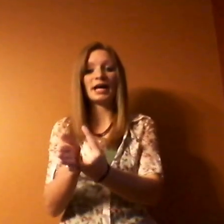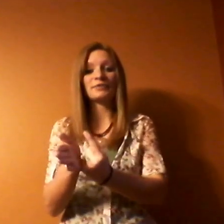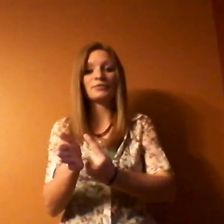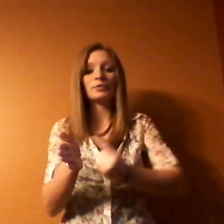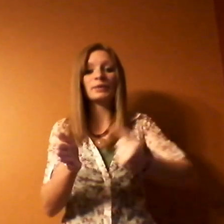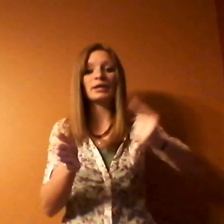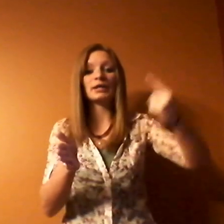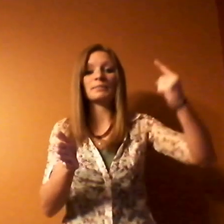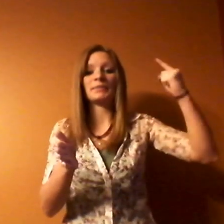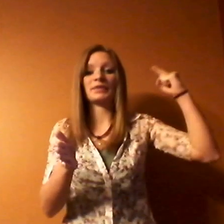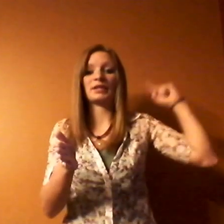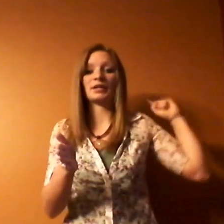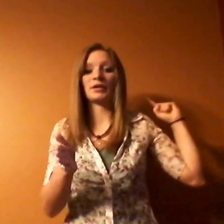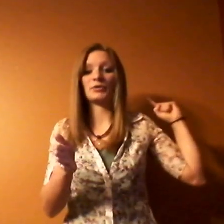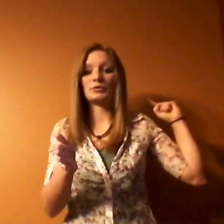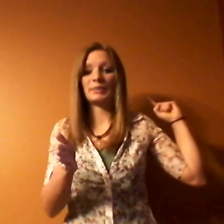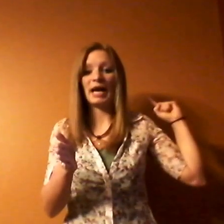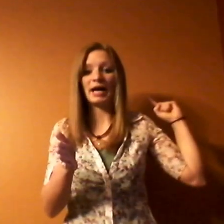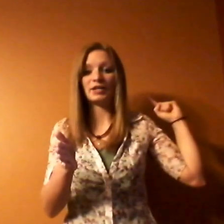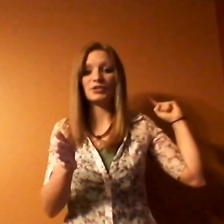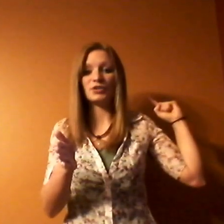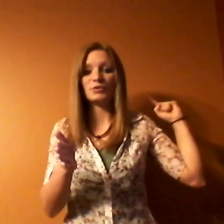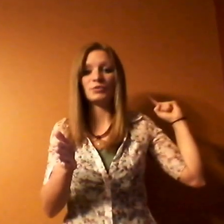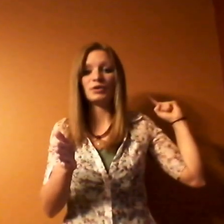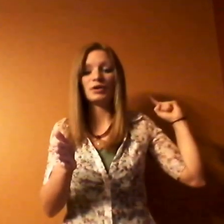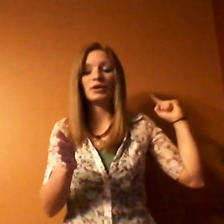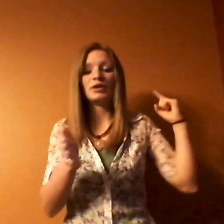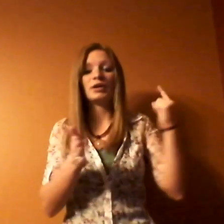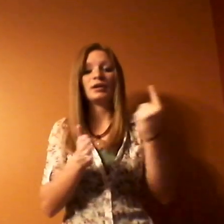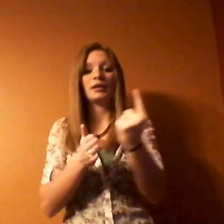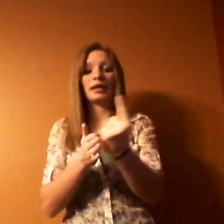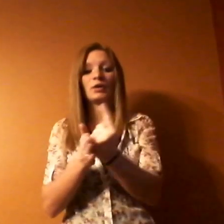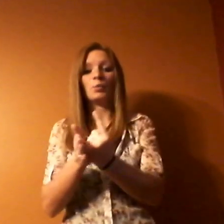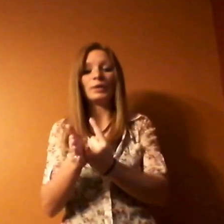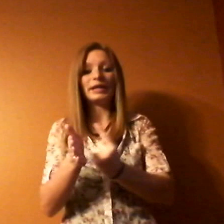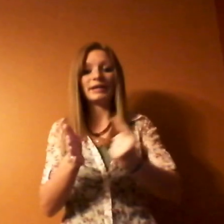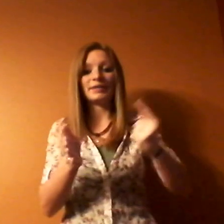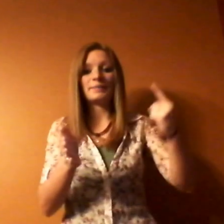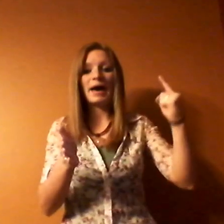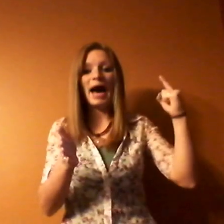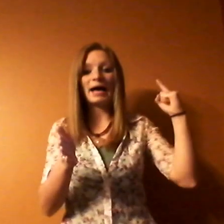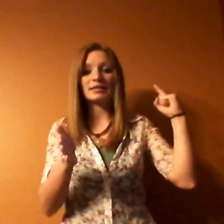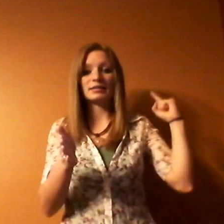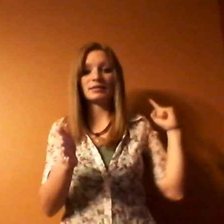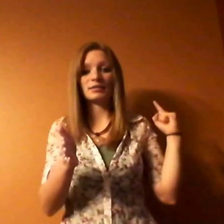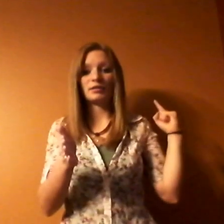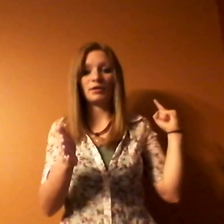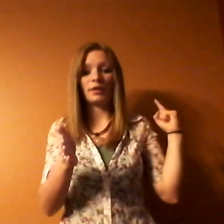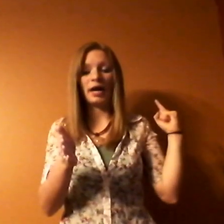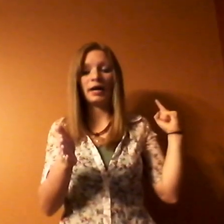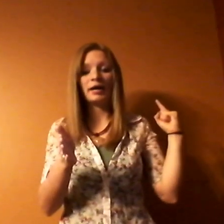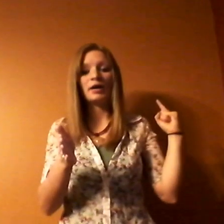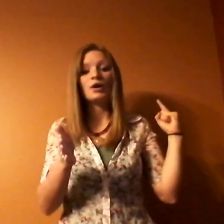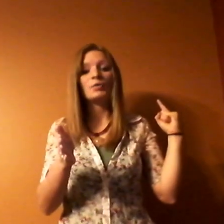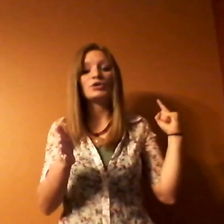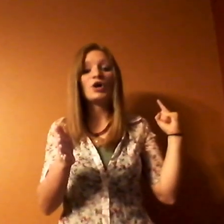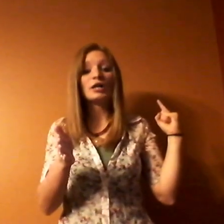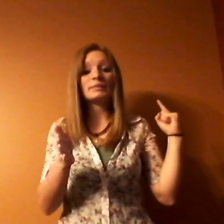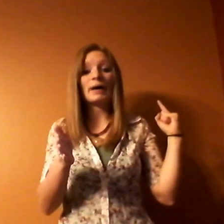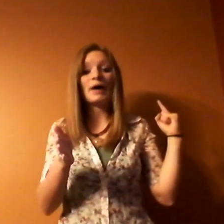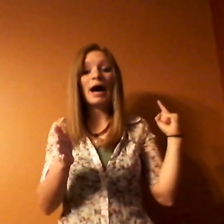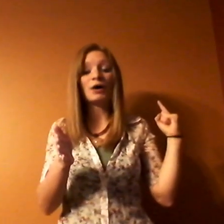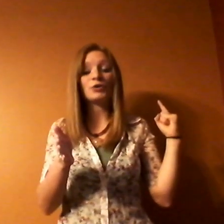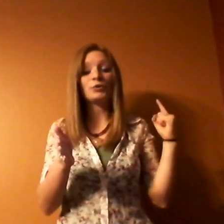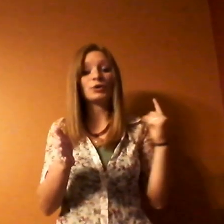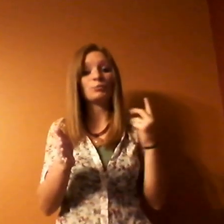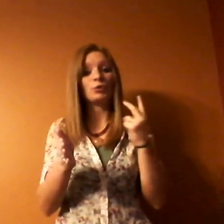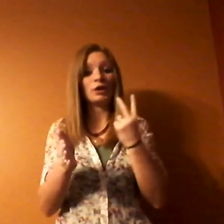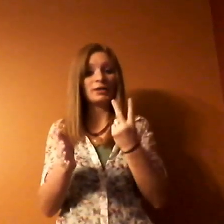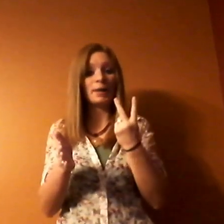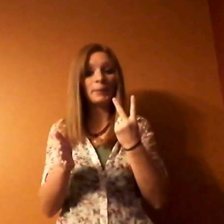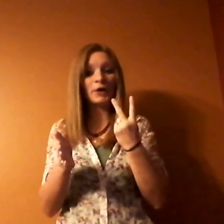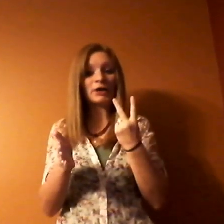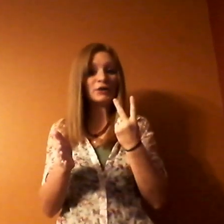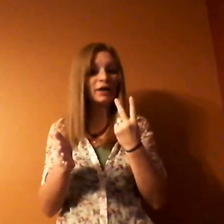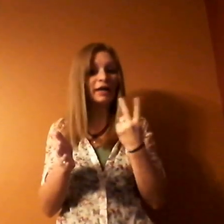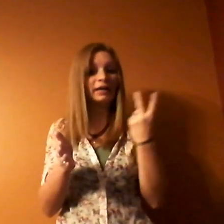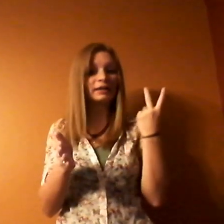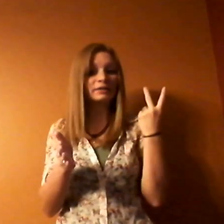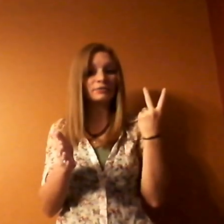for week, but then it goes behind you. Like a week in the past. Okay? We talked about how you can put a number on your hand, like